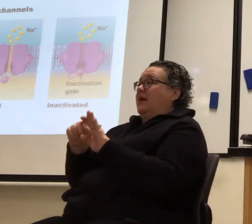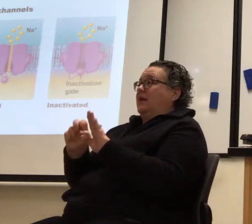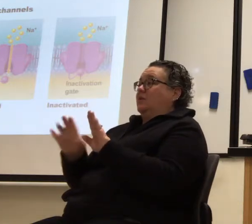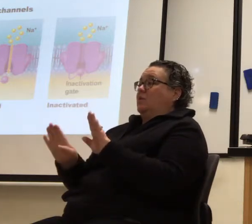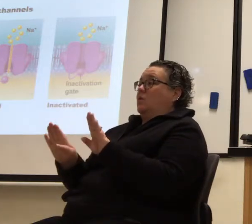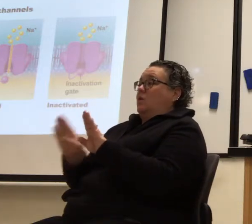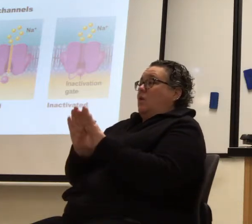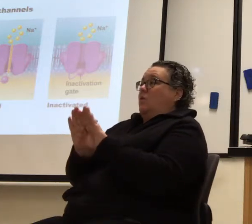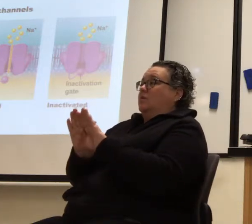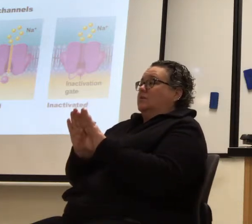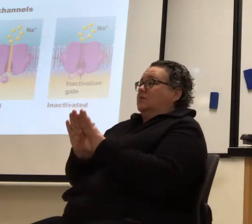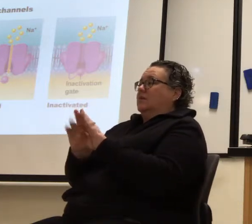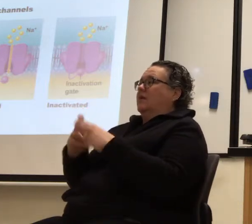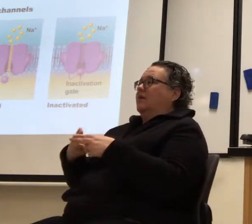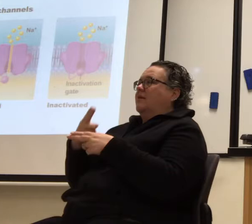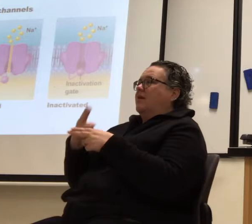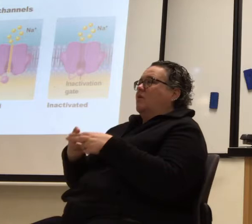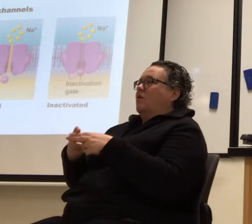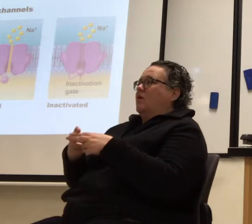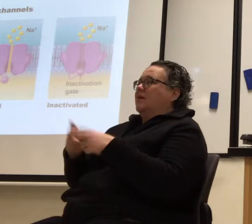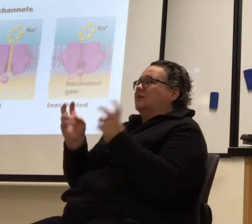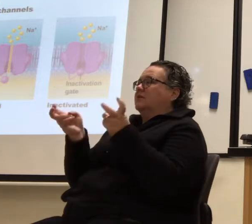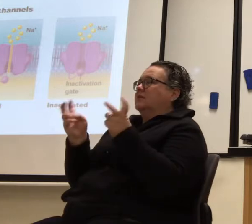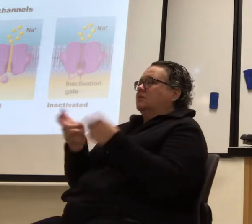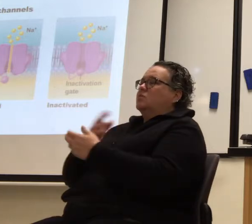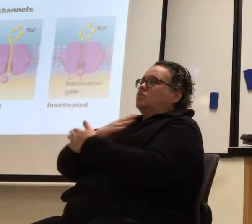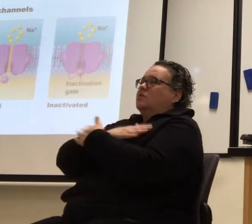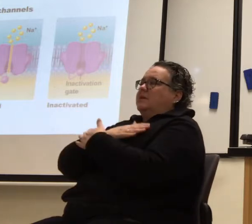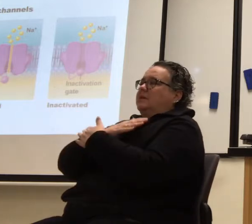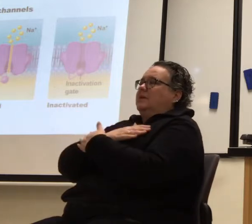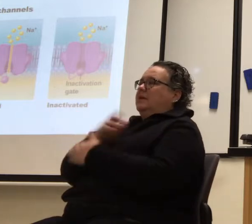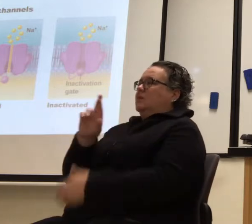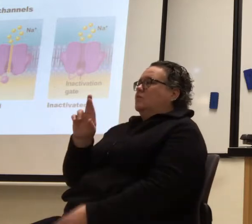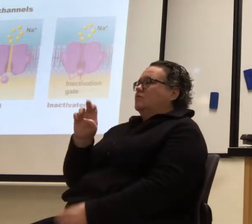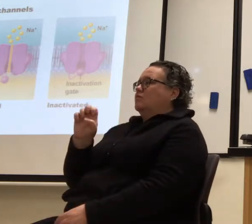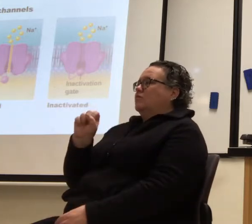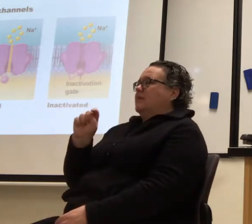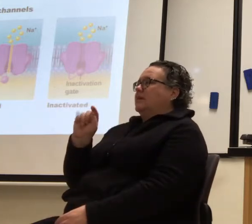they call this the resting state.